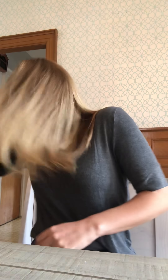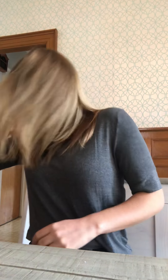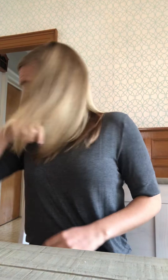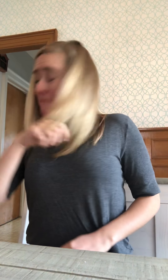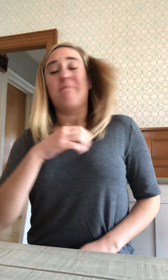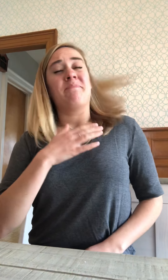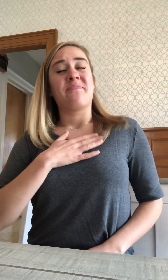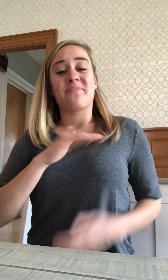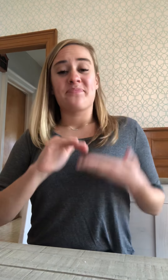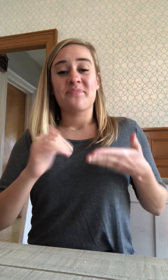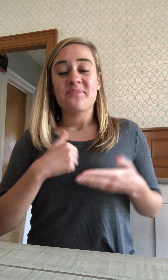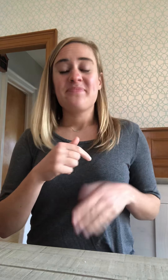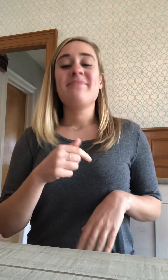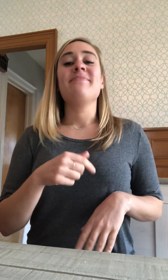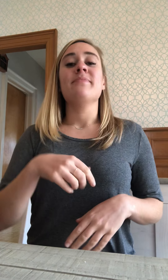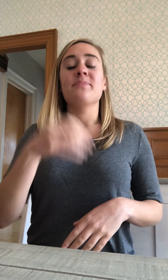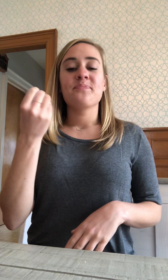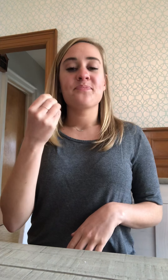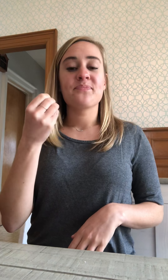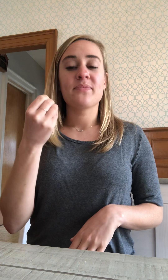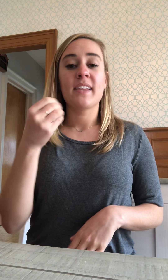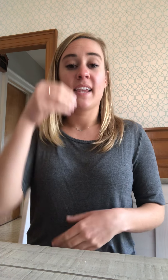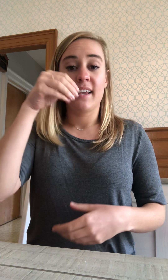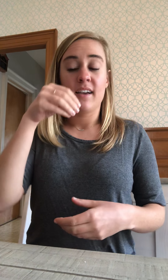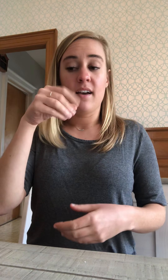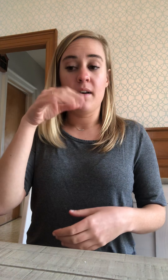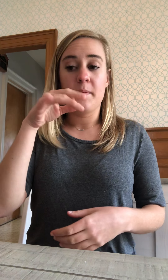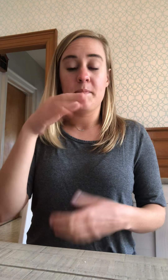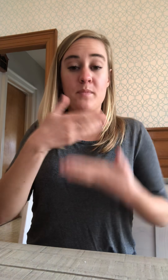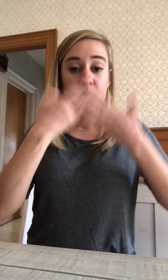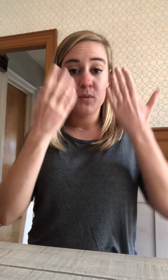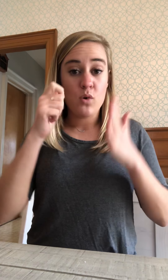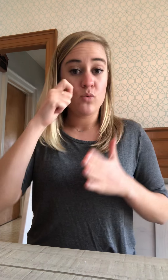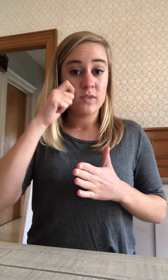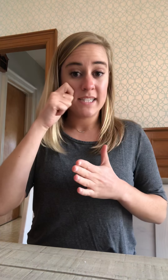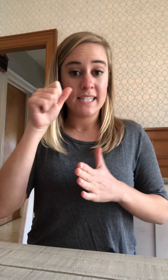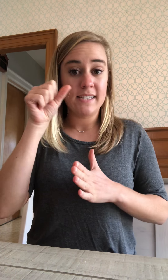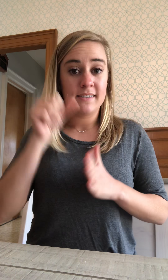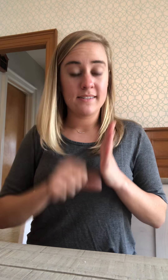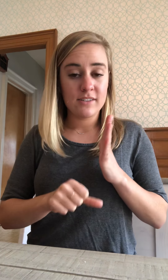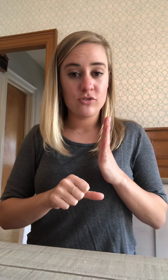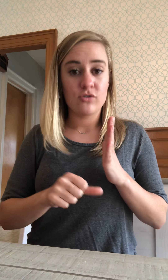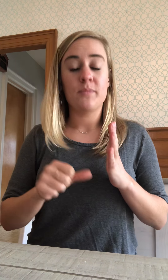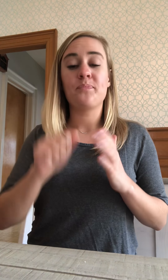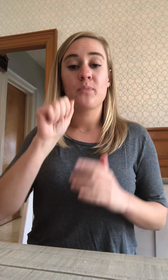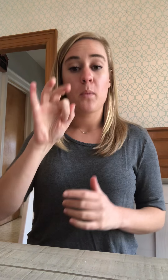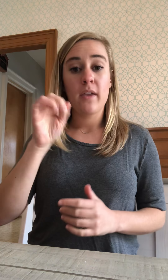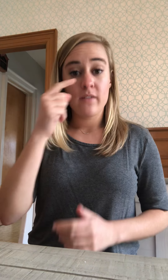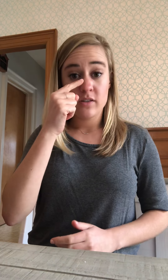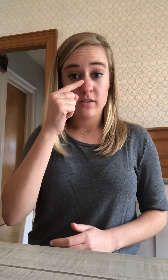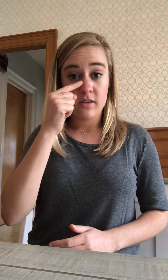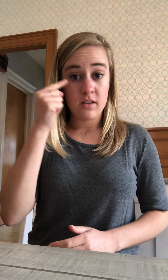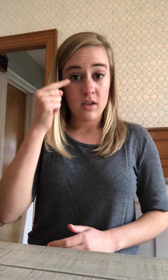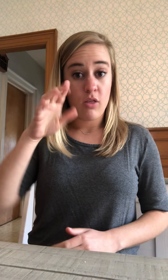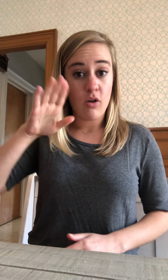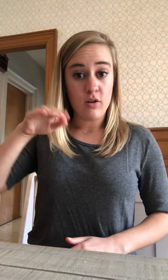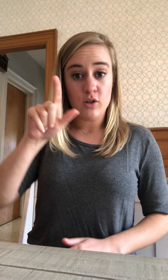inside the lower eyelid so that there's no skin incision. If we make it in the lower lid, we tend to have a little better